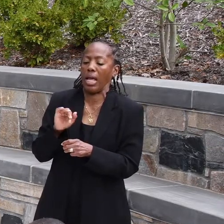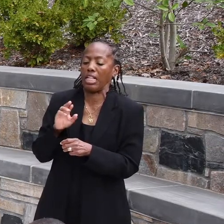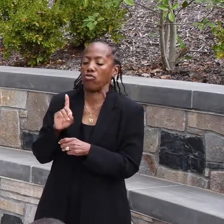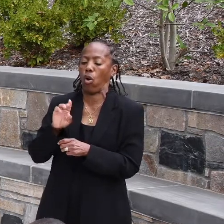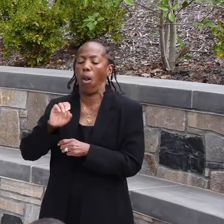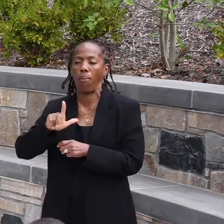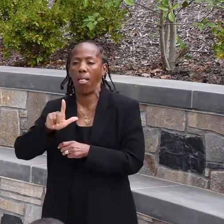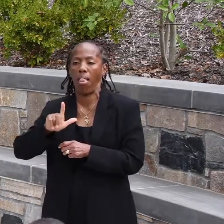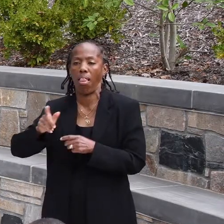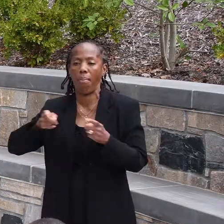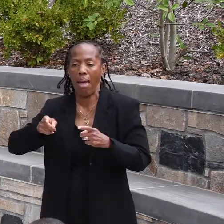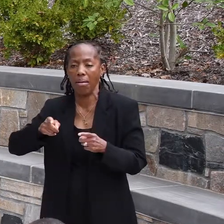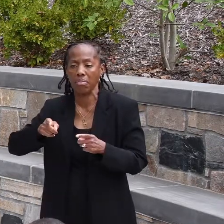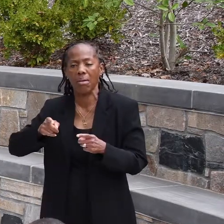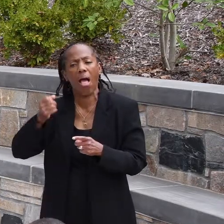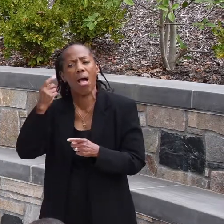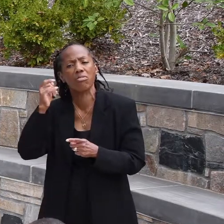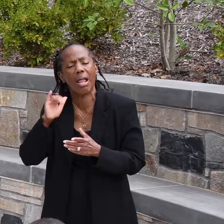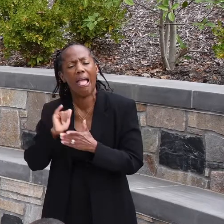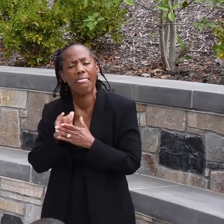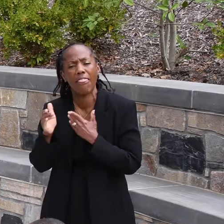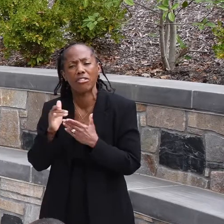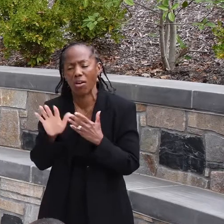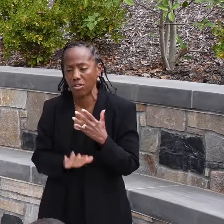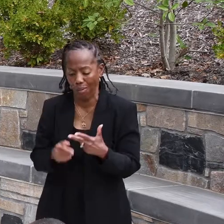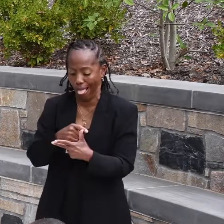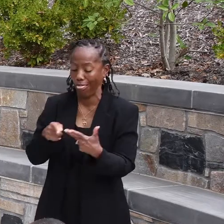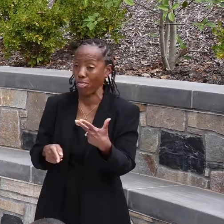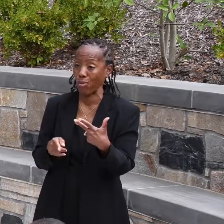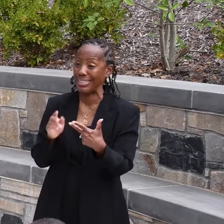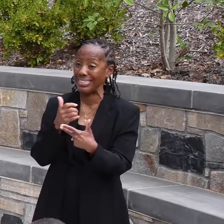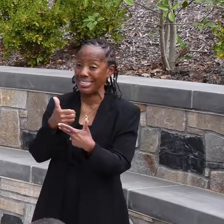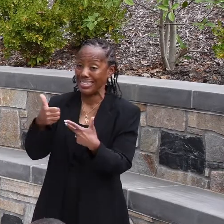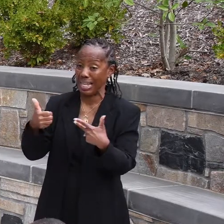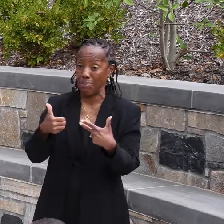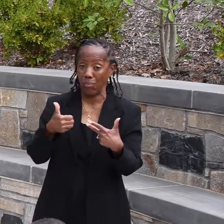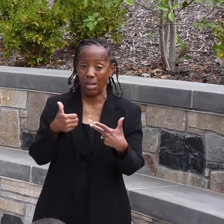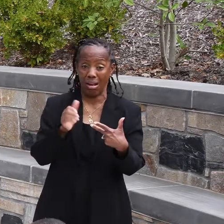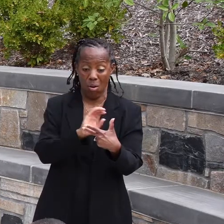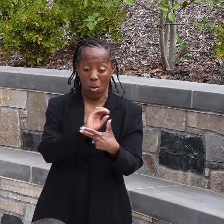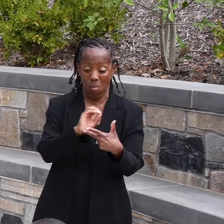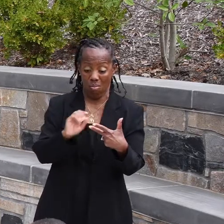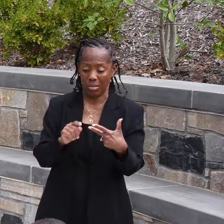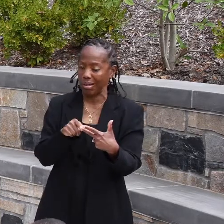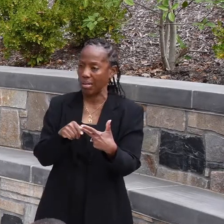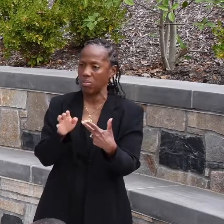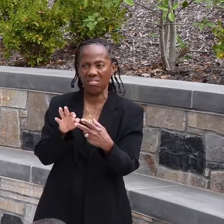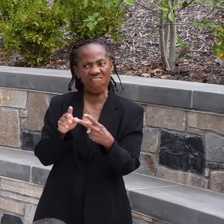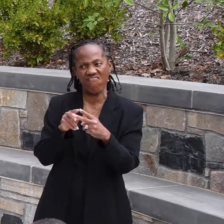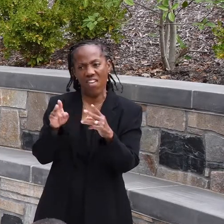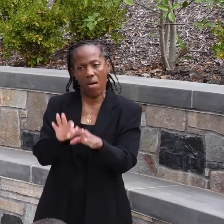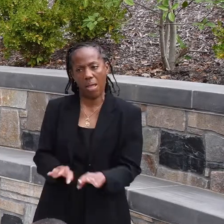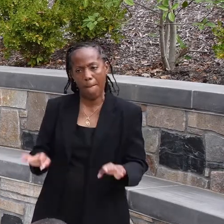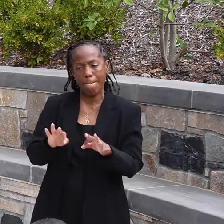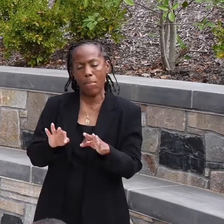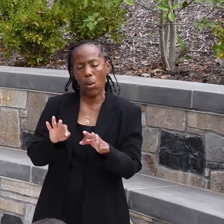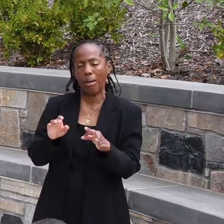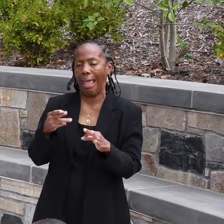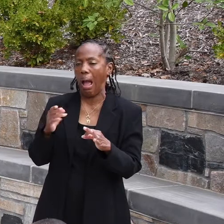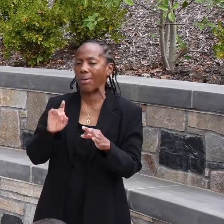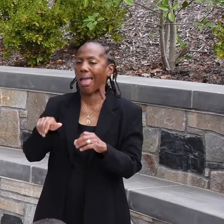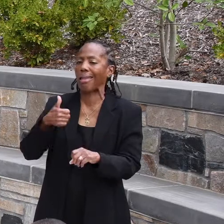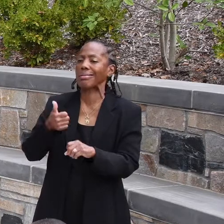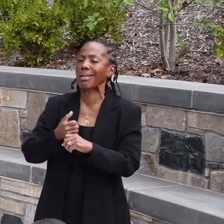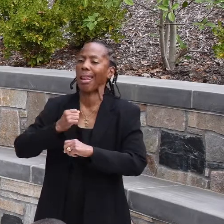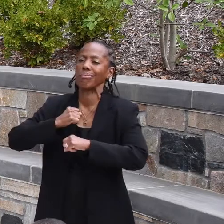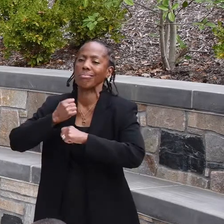Given that the services will be provided across 3 separate organizations, it was critical that the county put safeguards in place